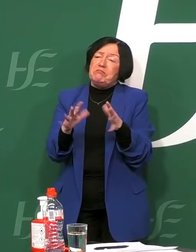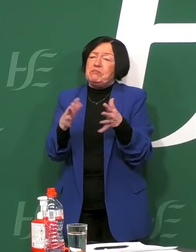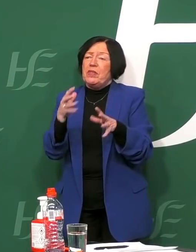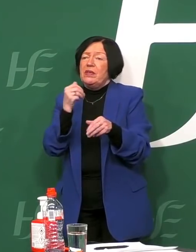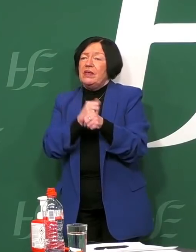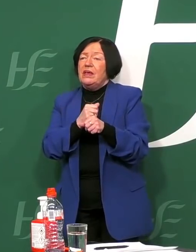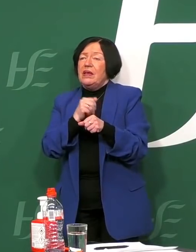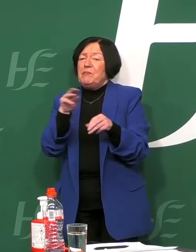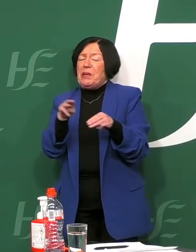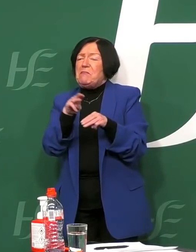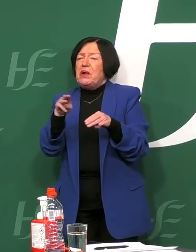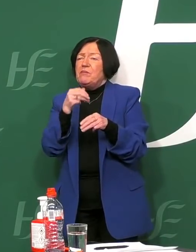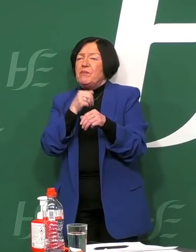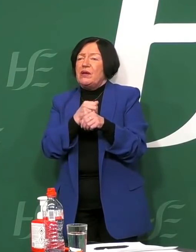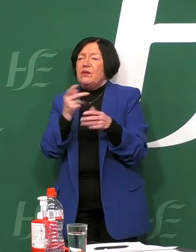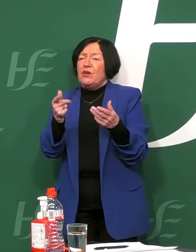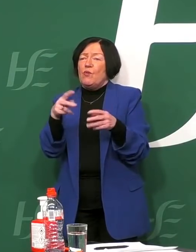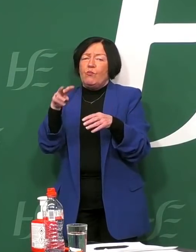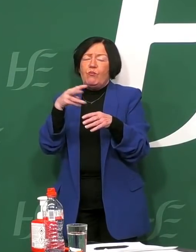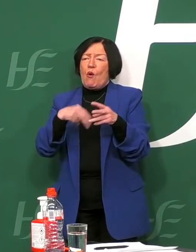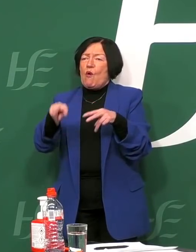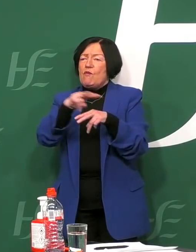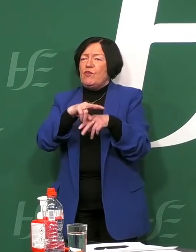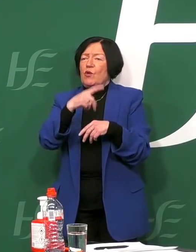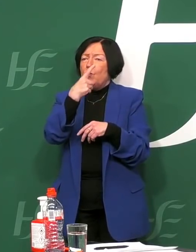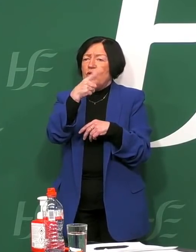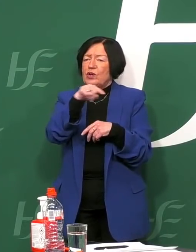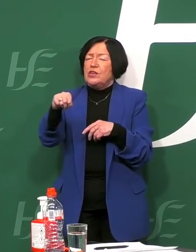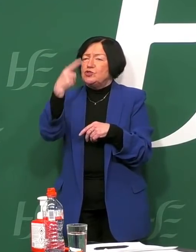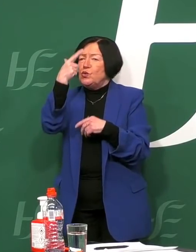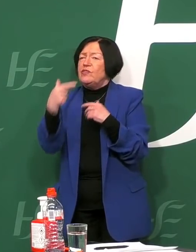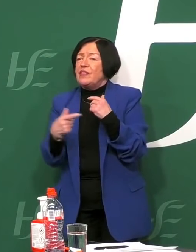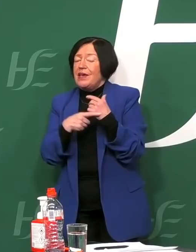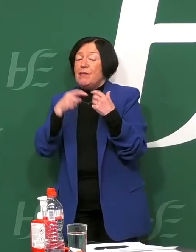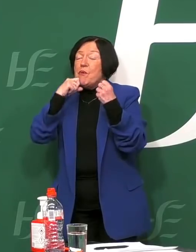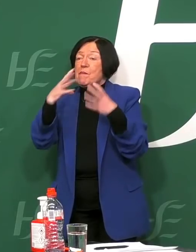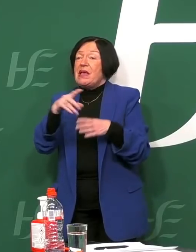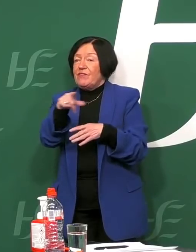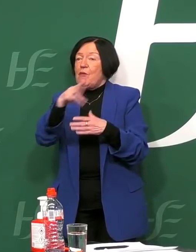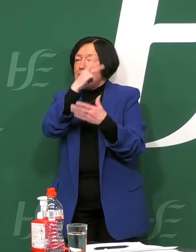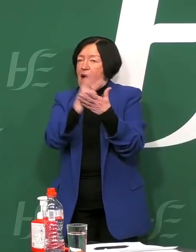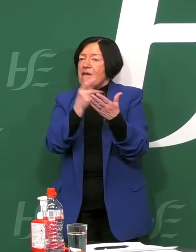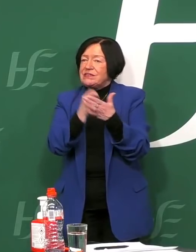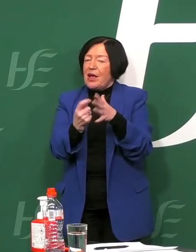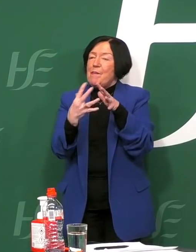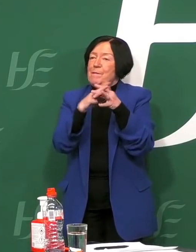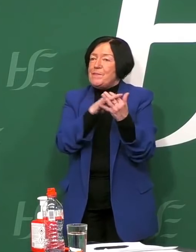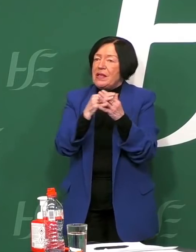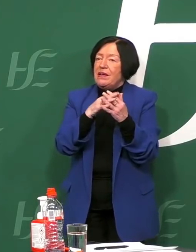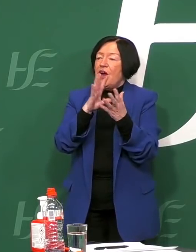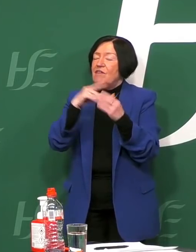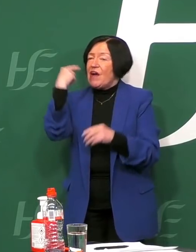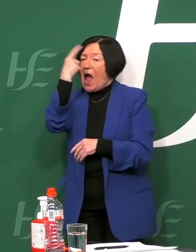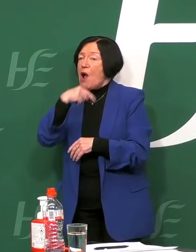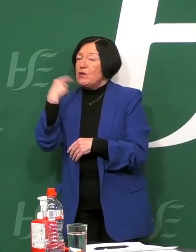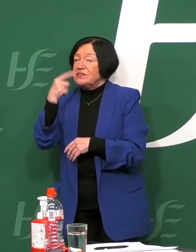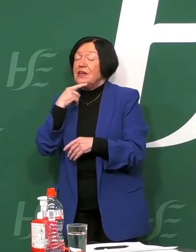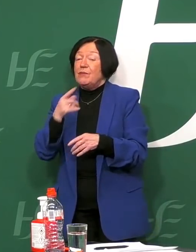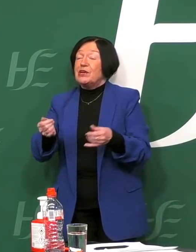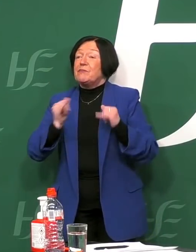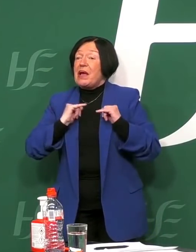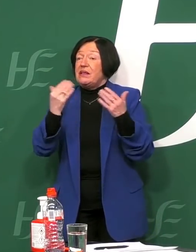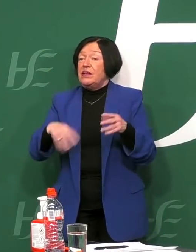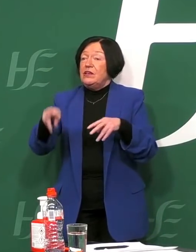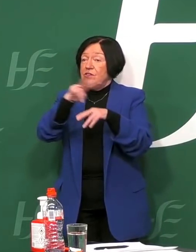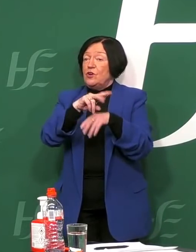terms of actual people, it'll run into probably well over between 1,000 and 2,000. But many of those will be part-time, a mixture, Simon, in terms of hours. But our capacity at the